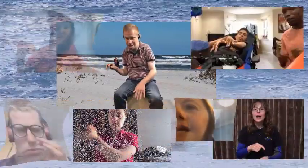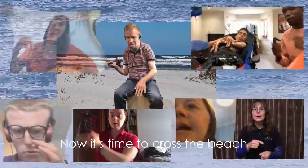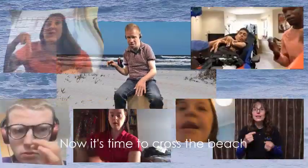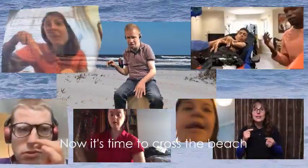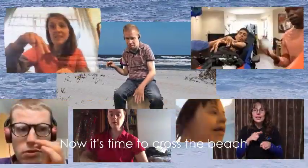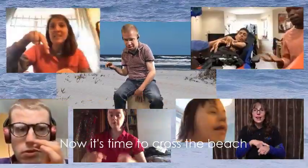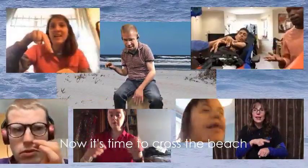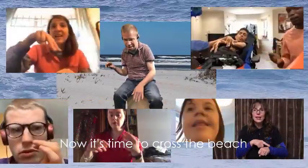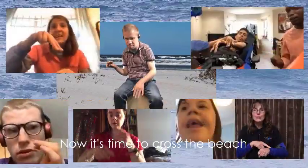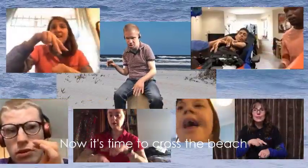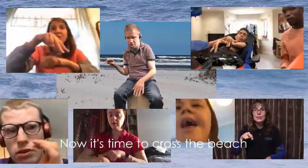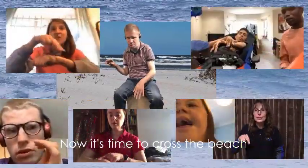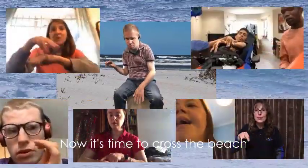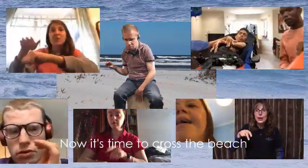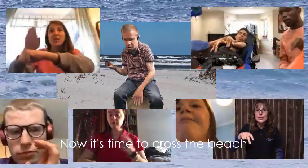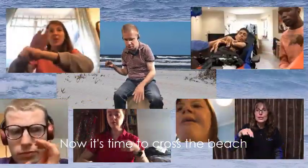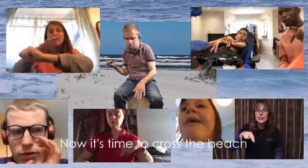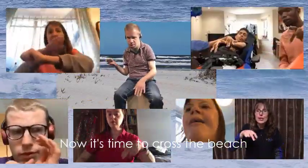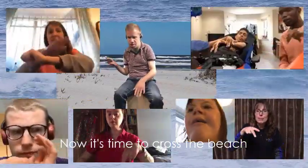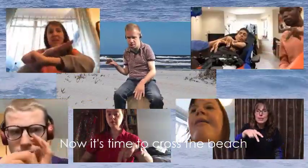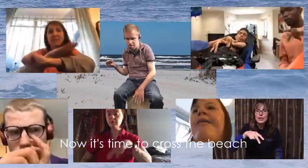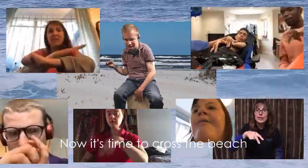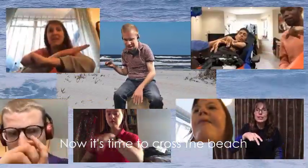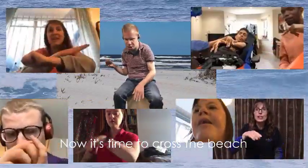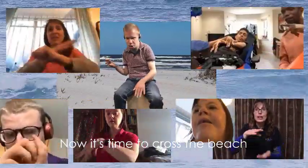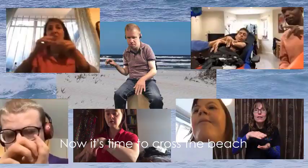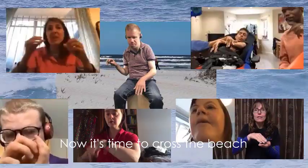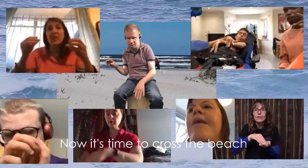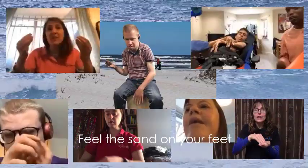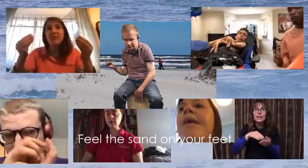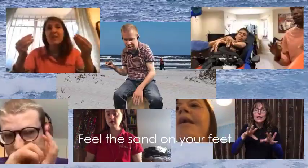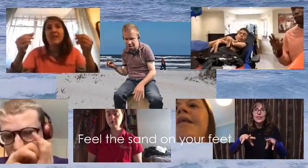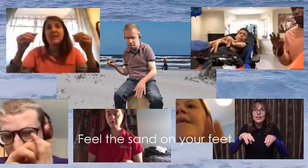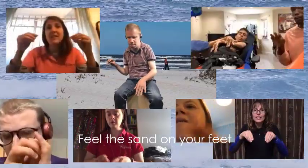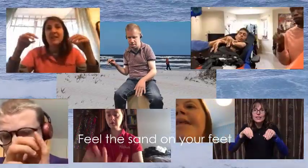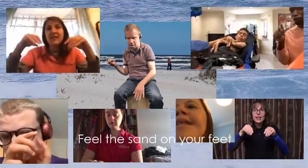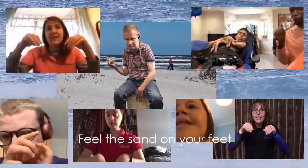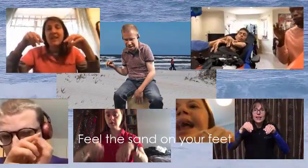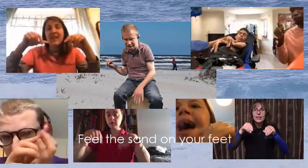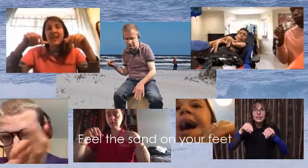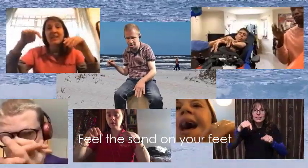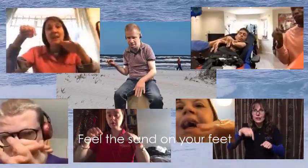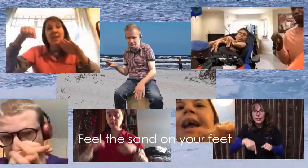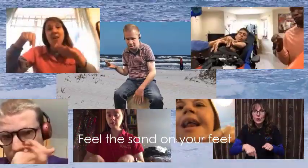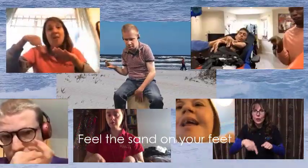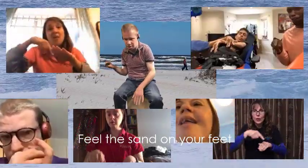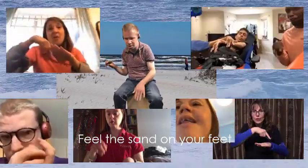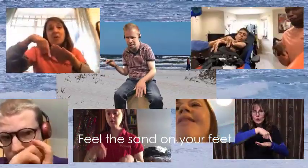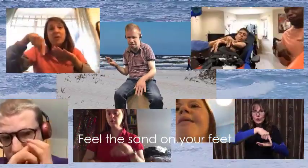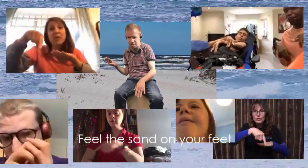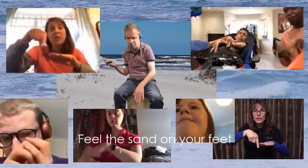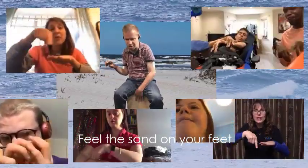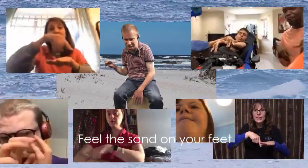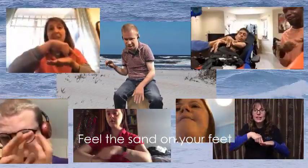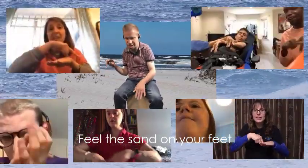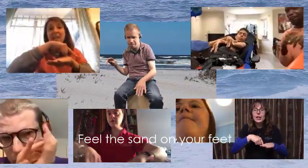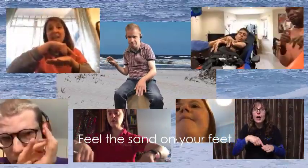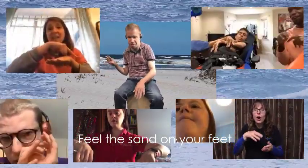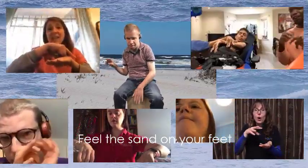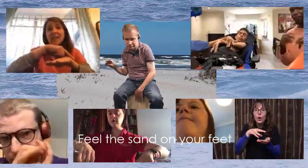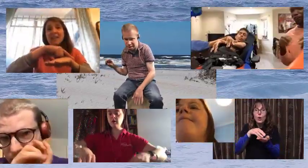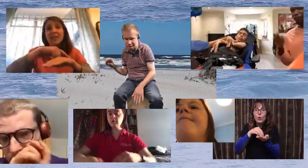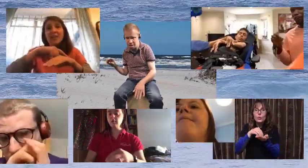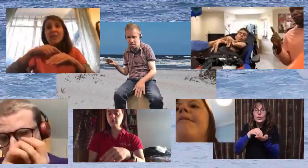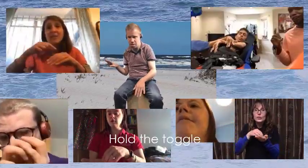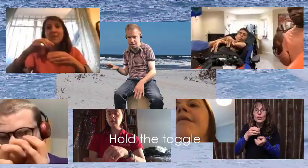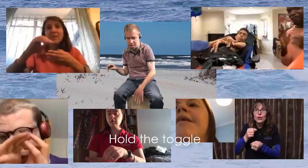sea. Now it's time to cross the beach. Feel the sun on your